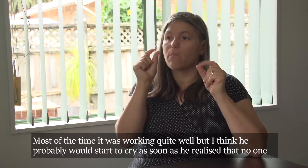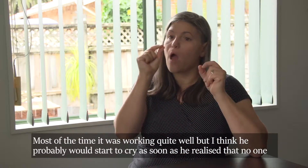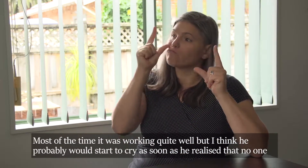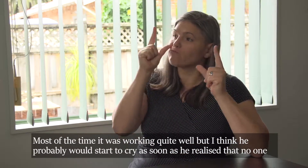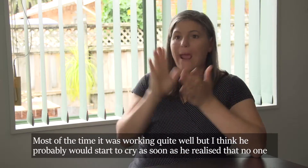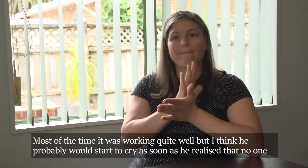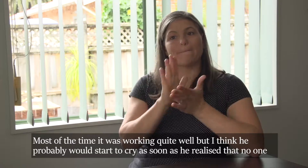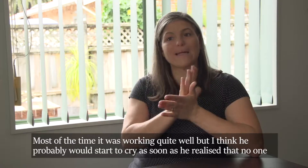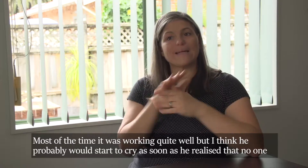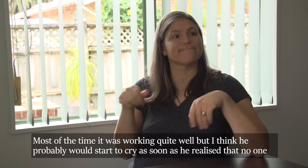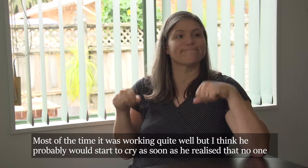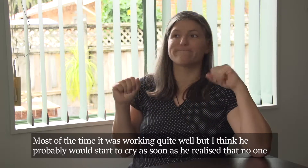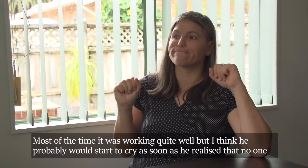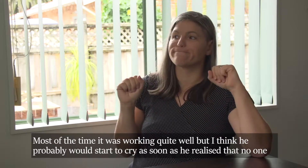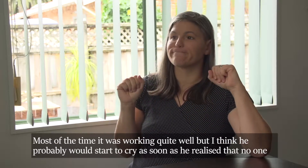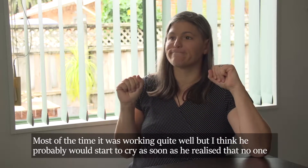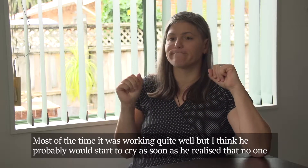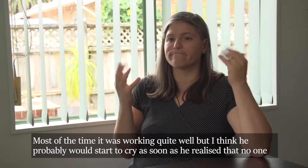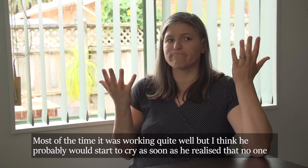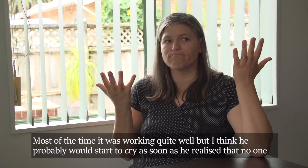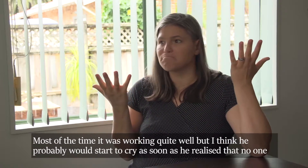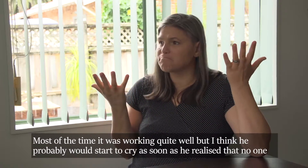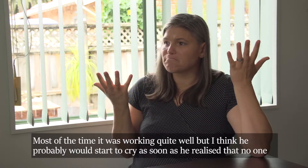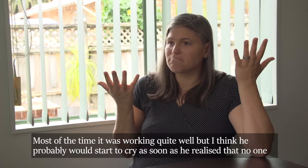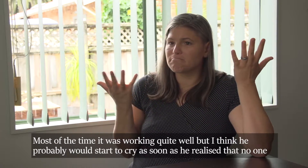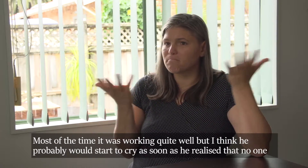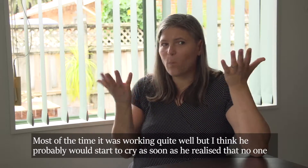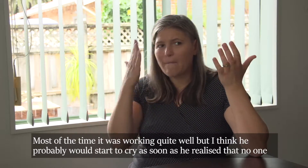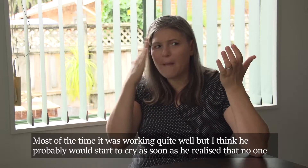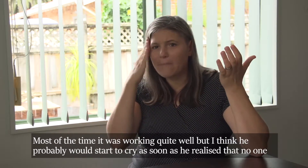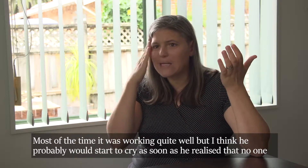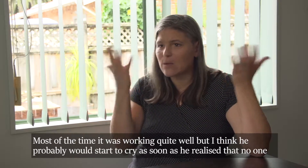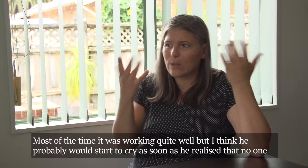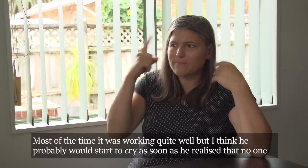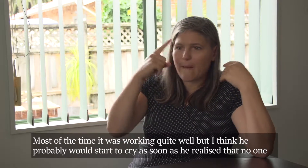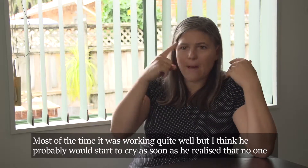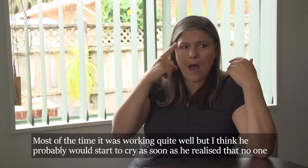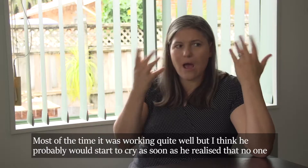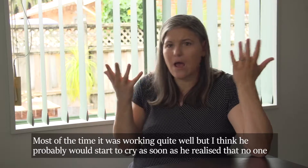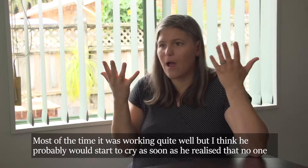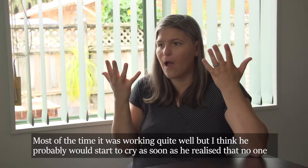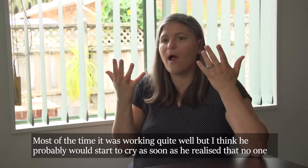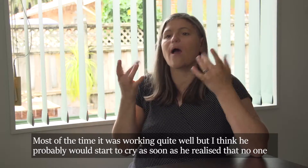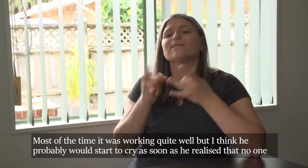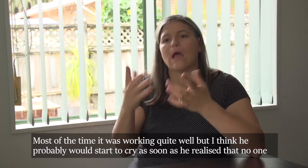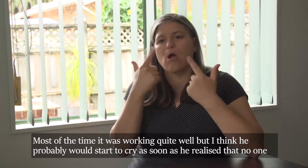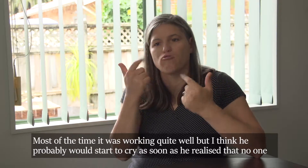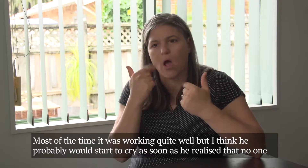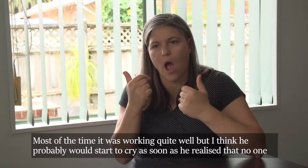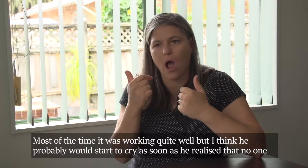was working quite well, but I think he probably would start to cry as soon